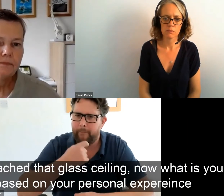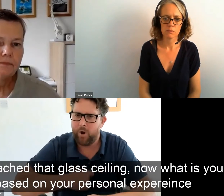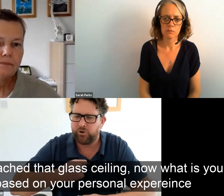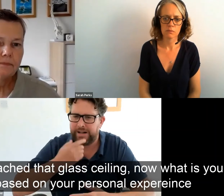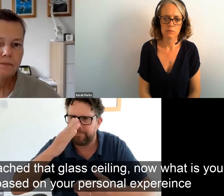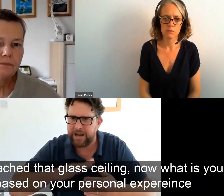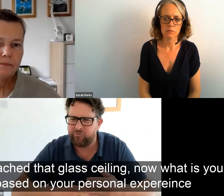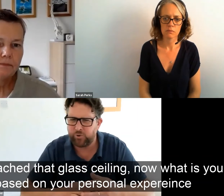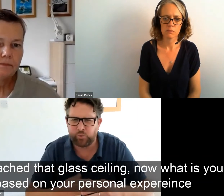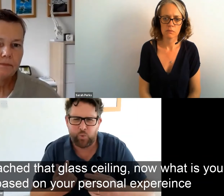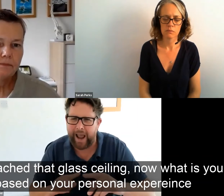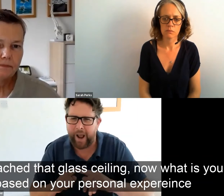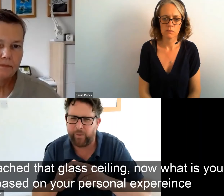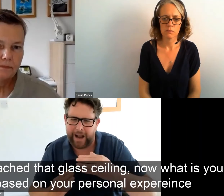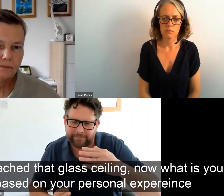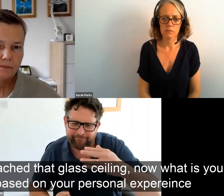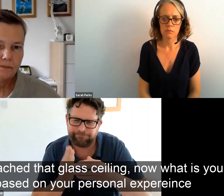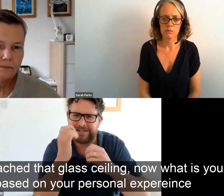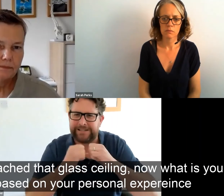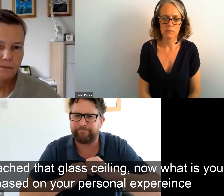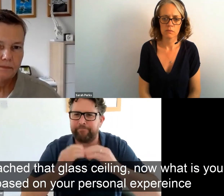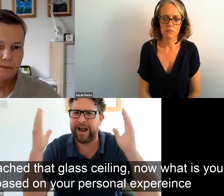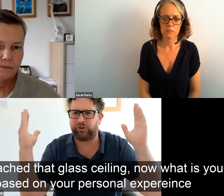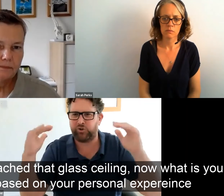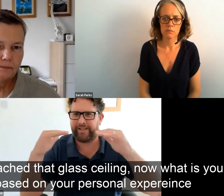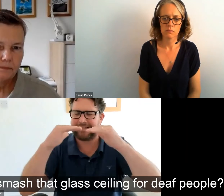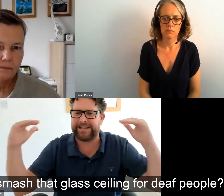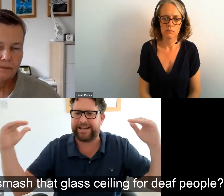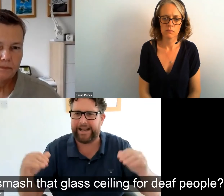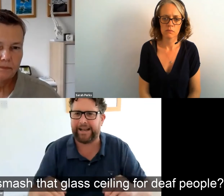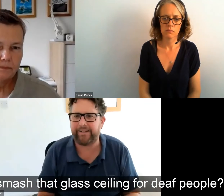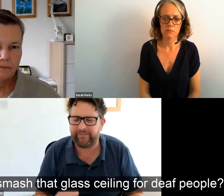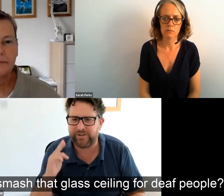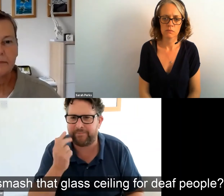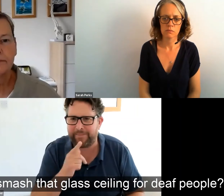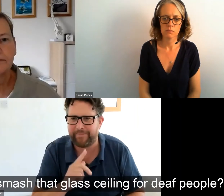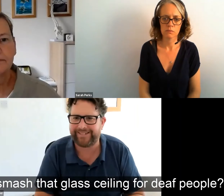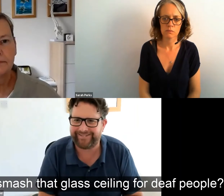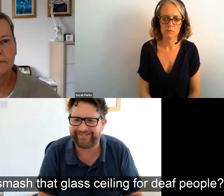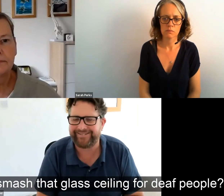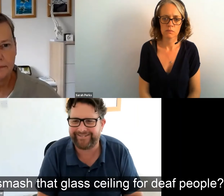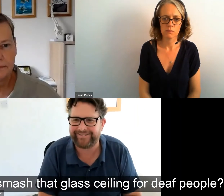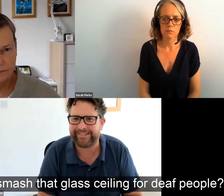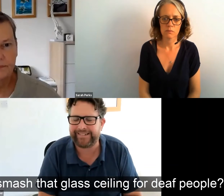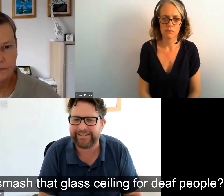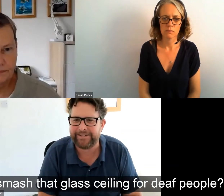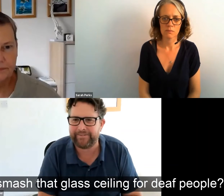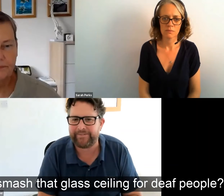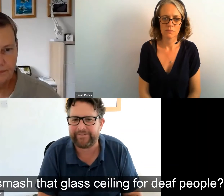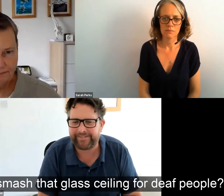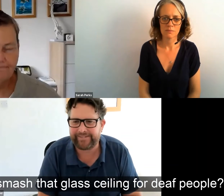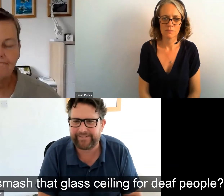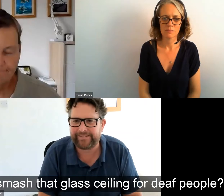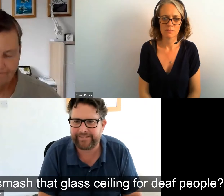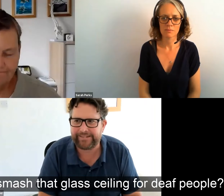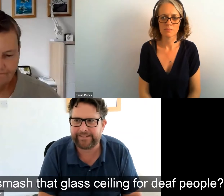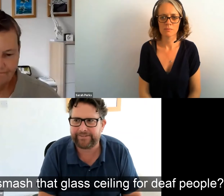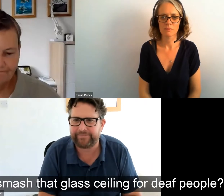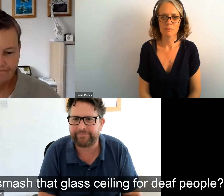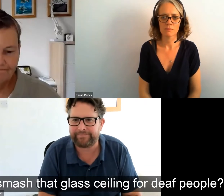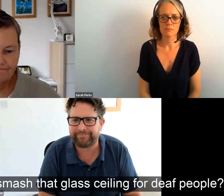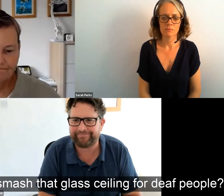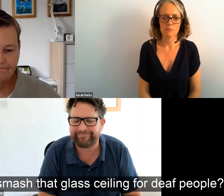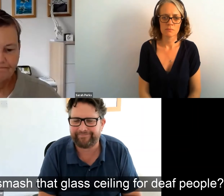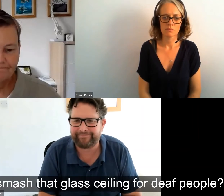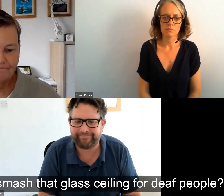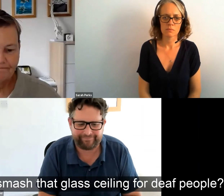your advice based on your personal experience? How do you smash that glass ceiling for